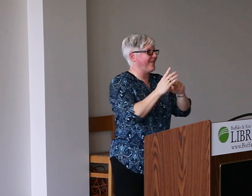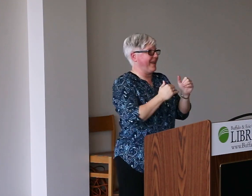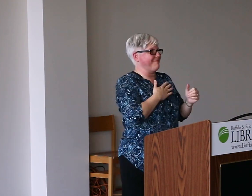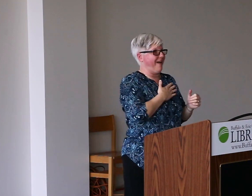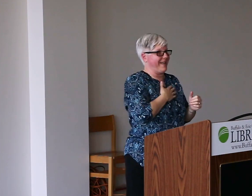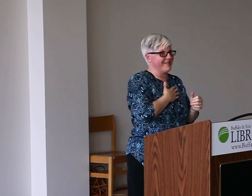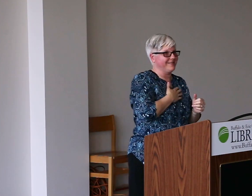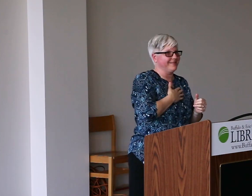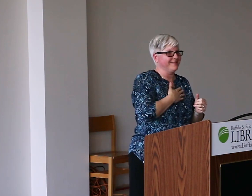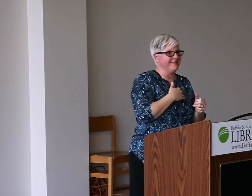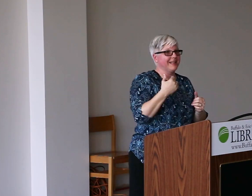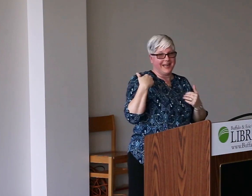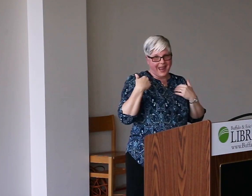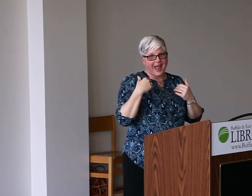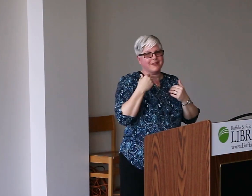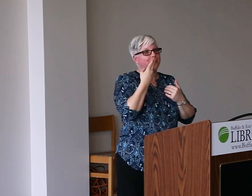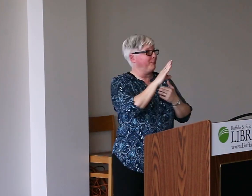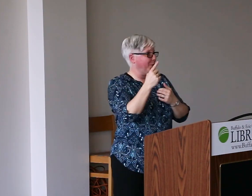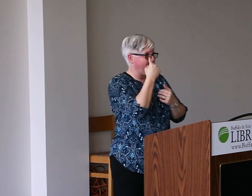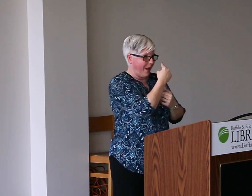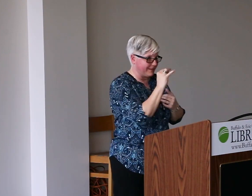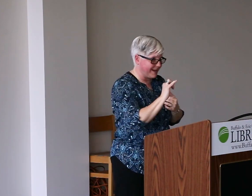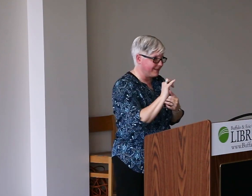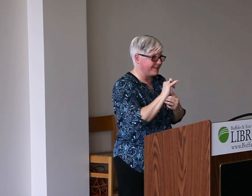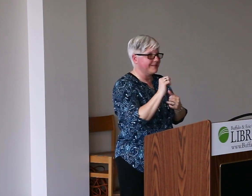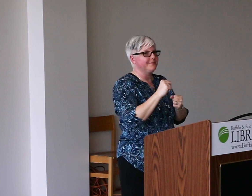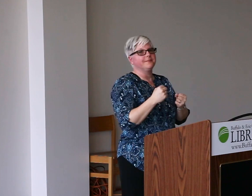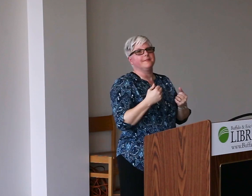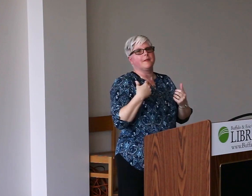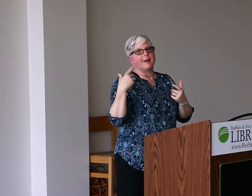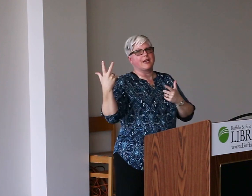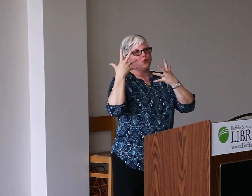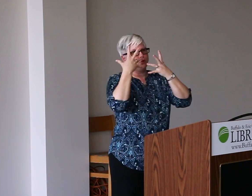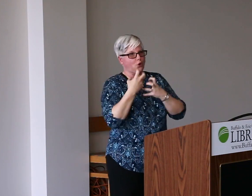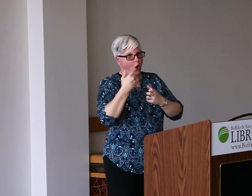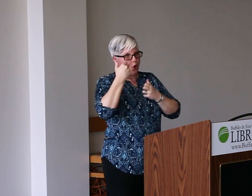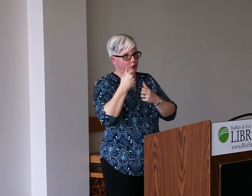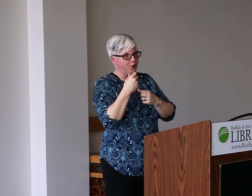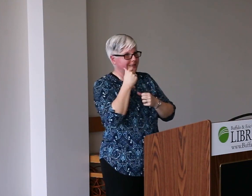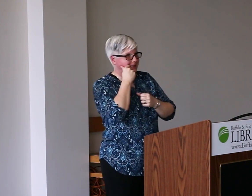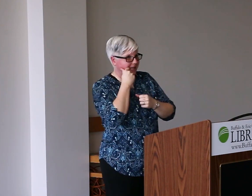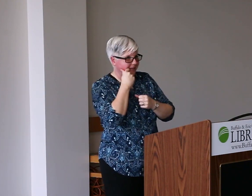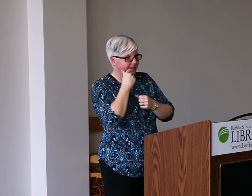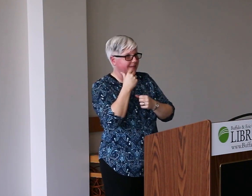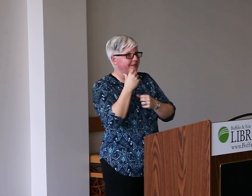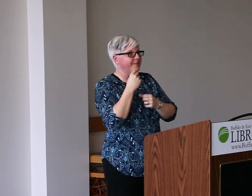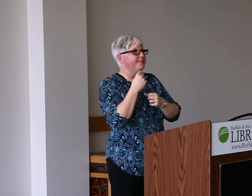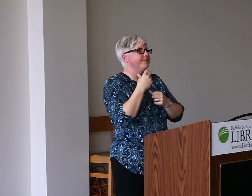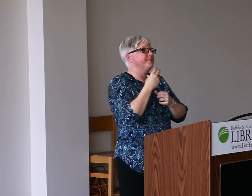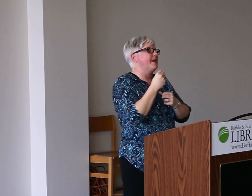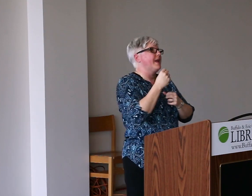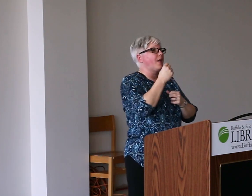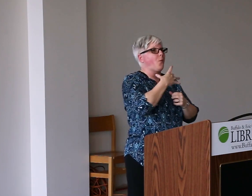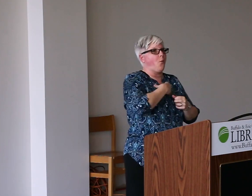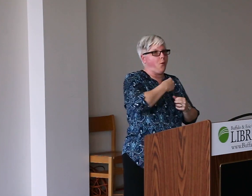His symptoms are different than mine. He has blue eyes as well, yeah, but he has a darker skin tone.